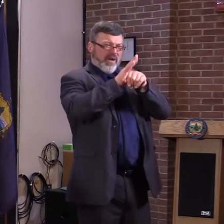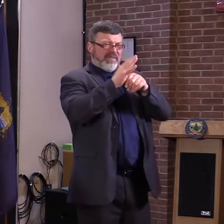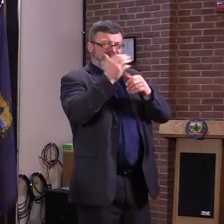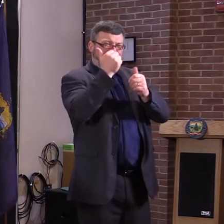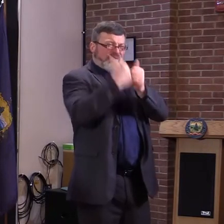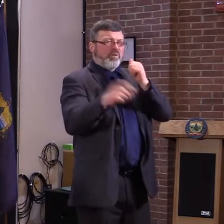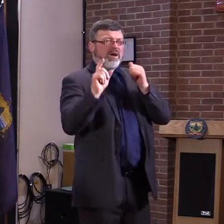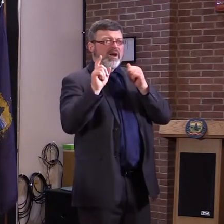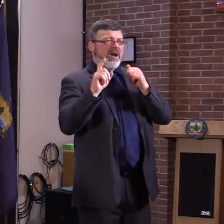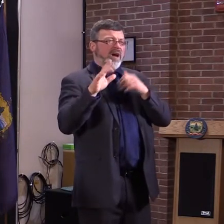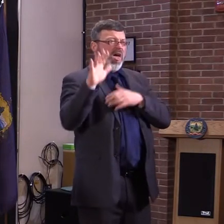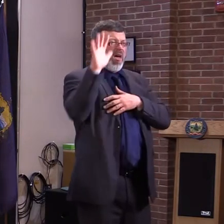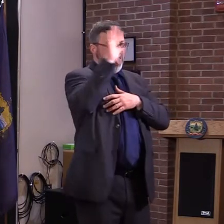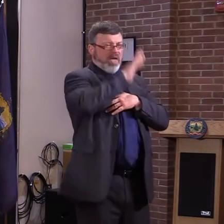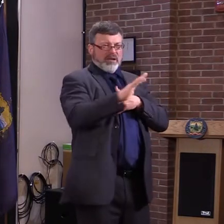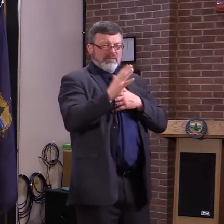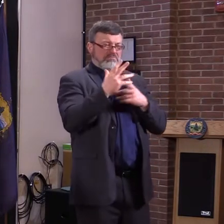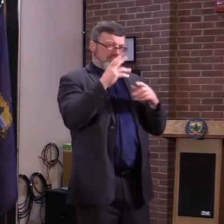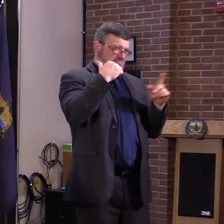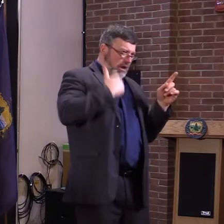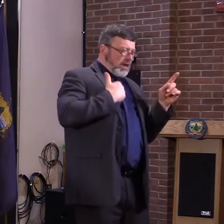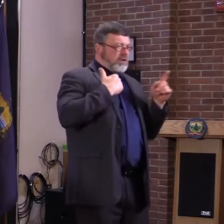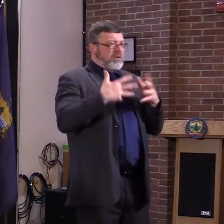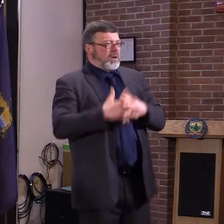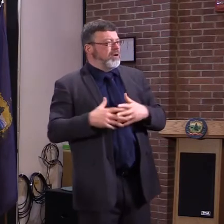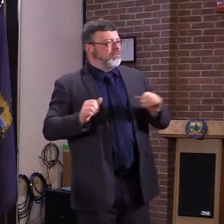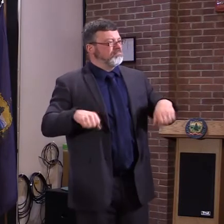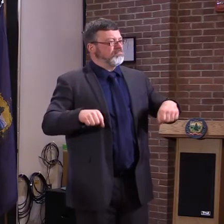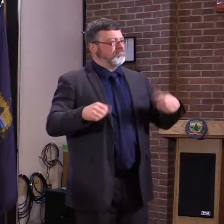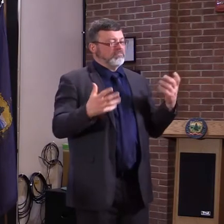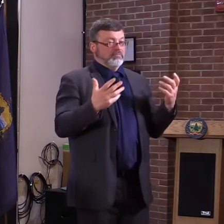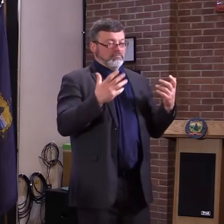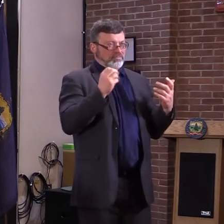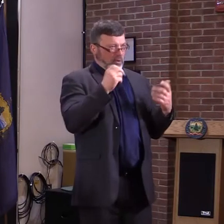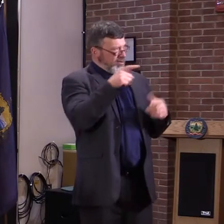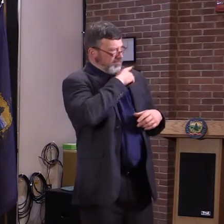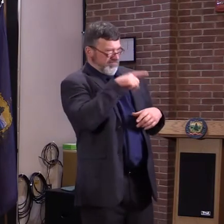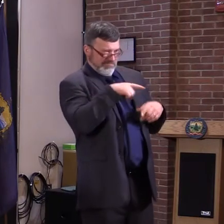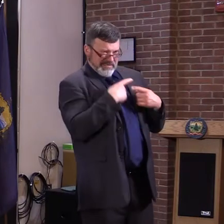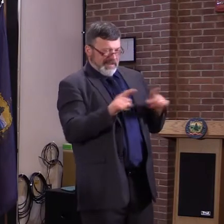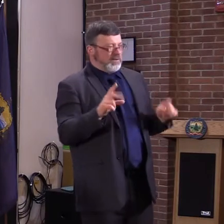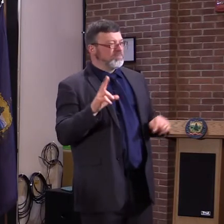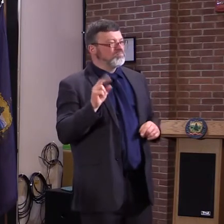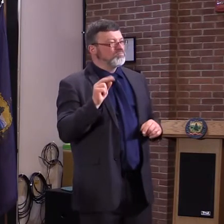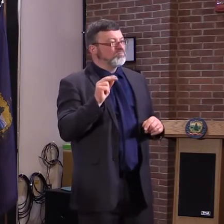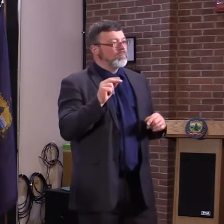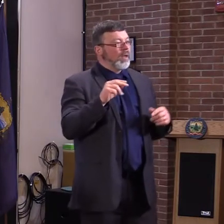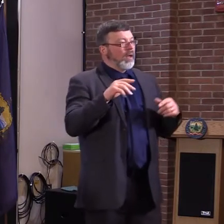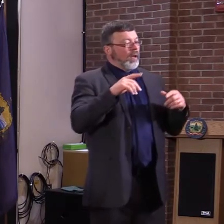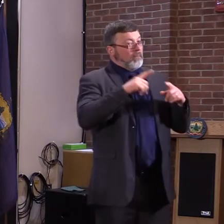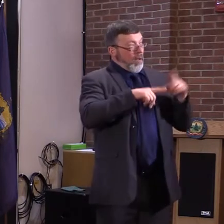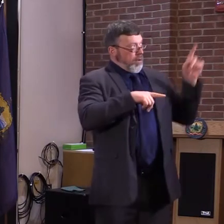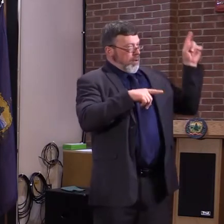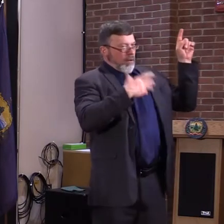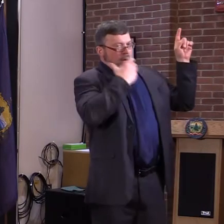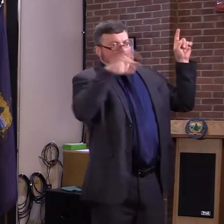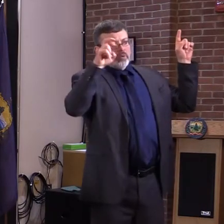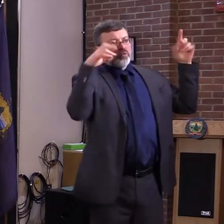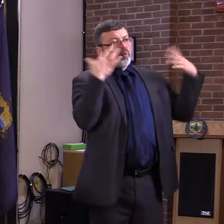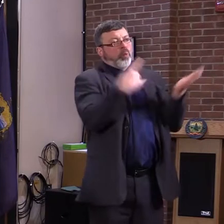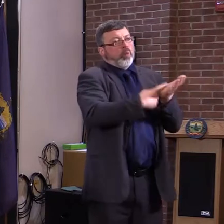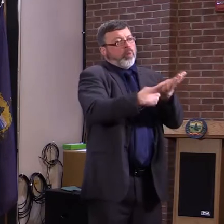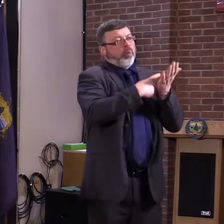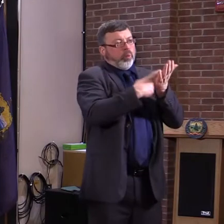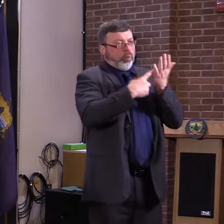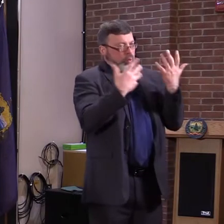way or the other. But I know it is a serious point of contention, especially on the Canadian side, much more than on the U.S.